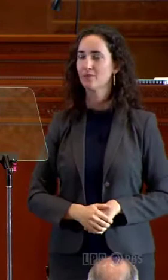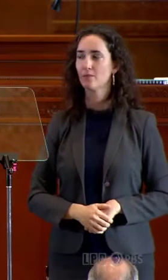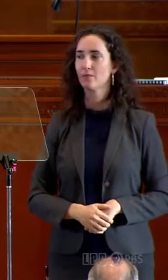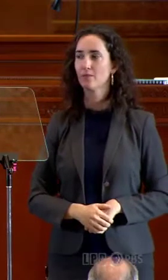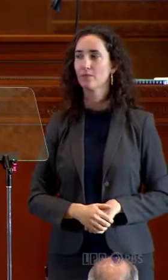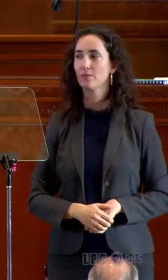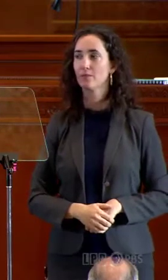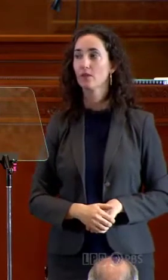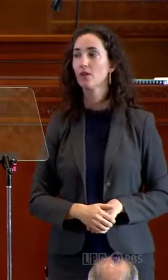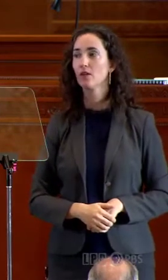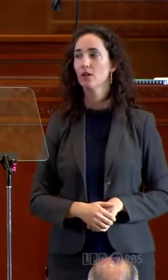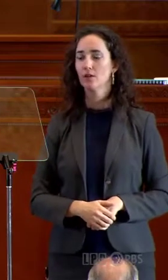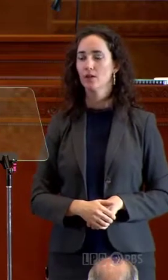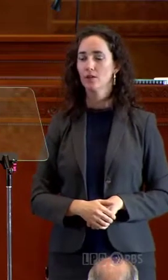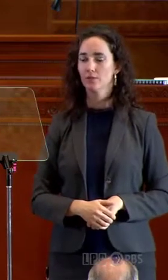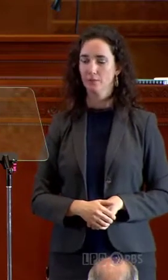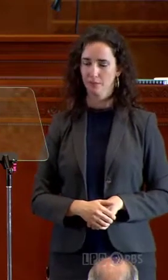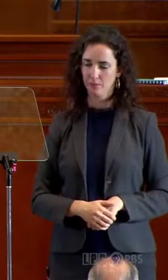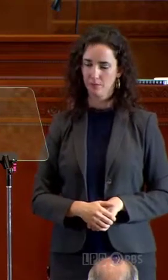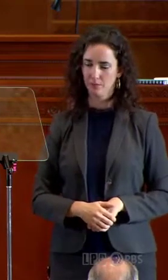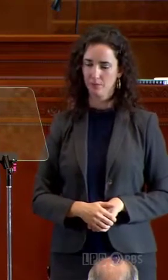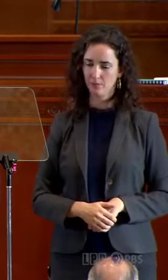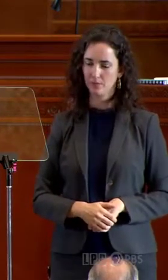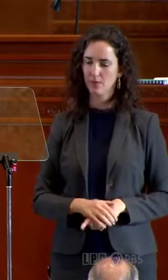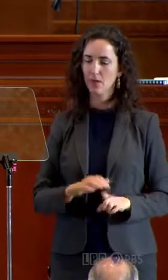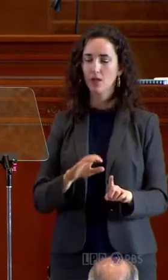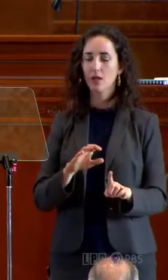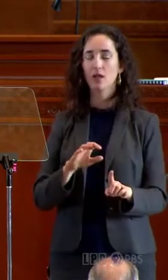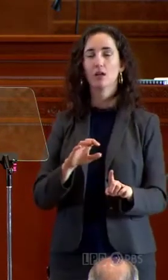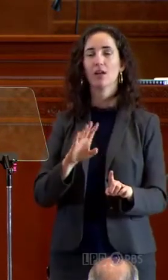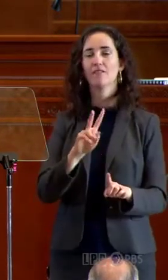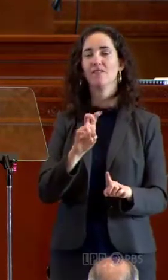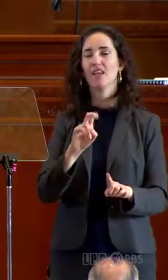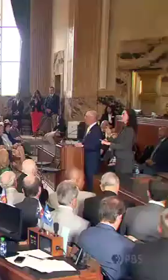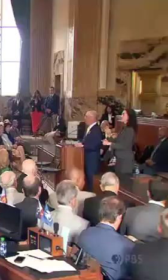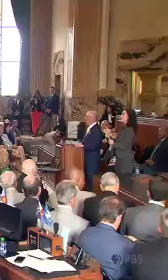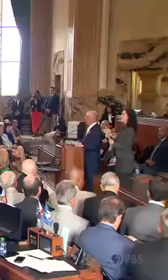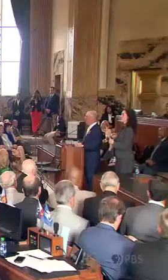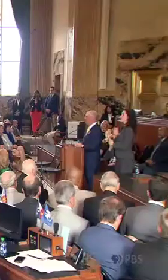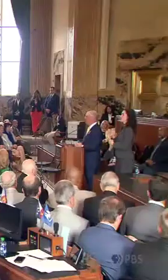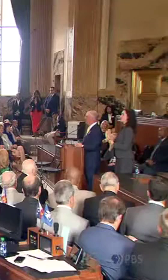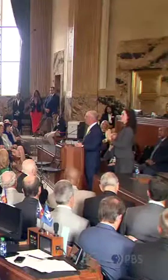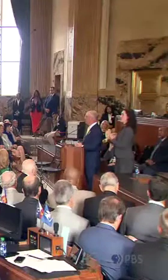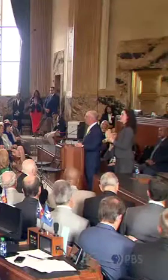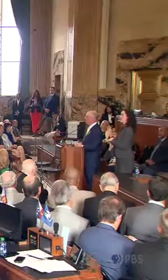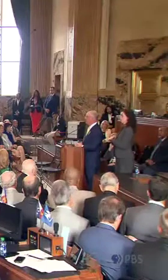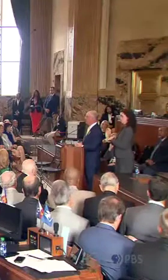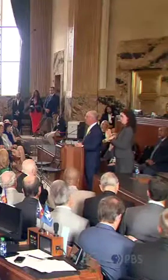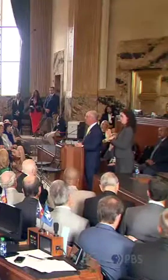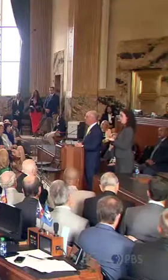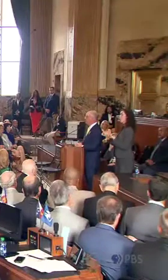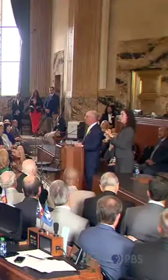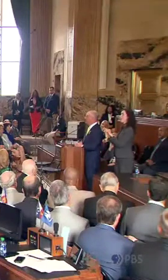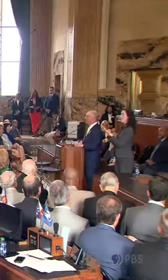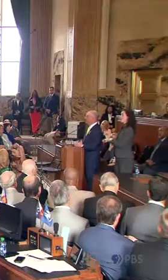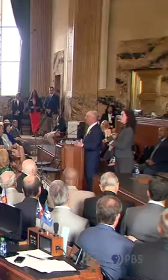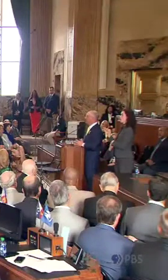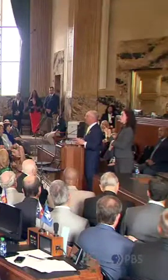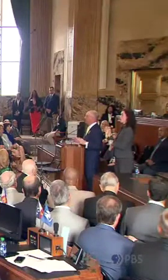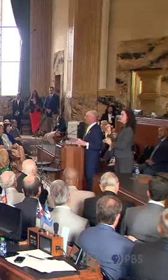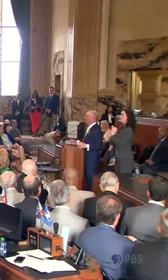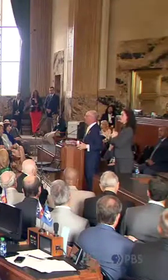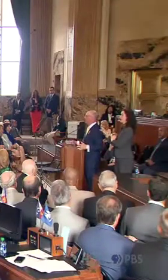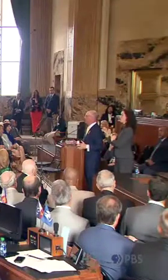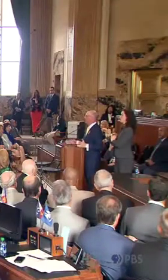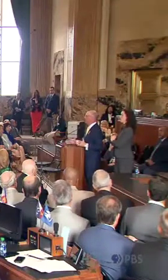Vineyard Christian Fellowship Church of Lake Charles has a similar story. Co-pastor George Rodriguez wasn't able to get